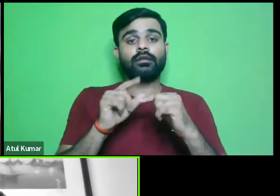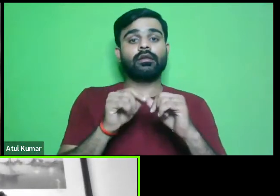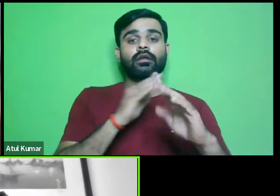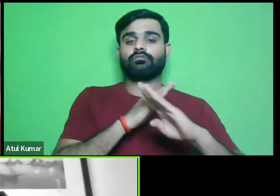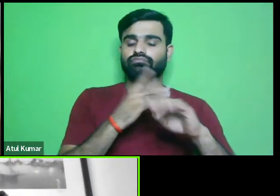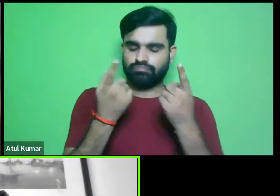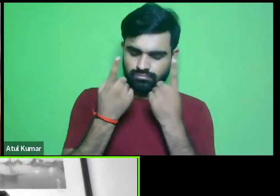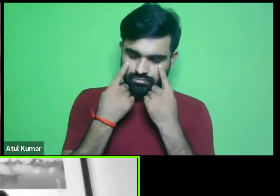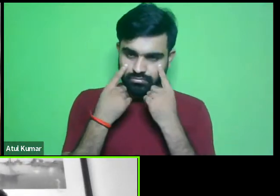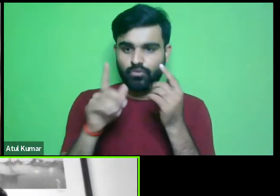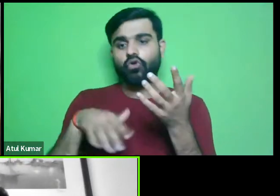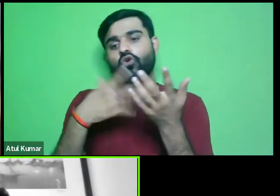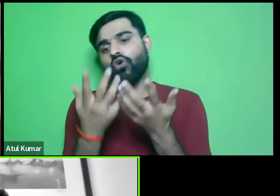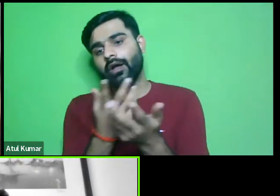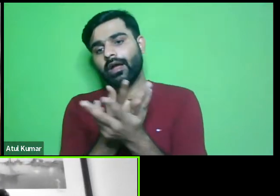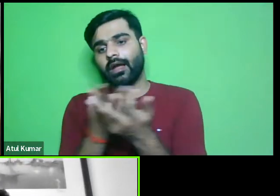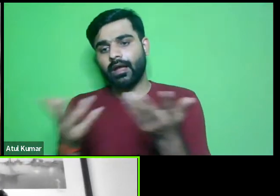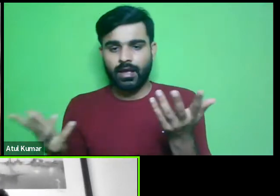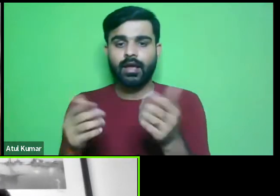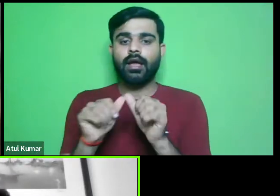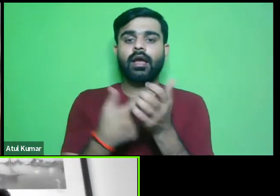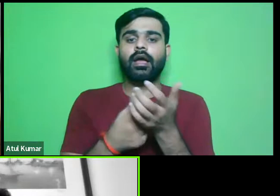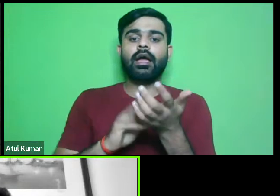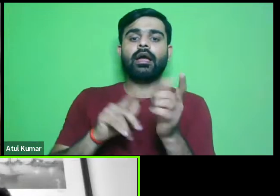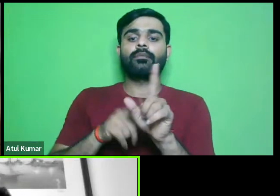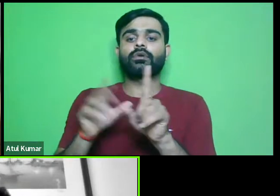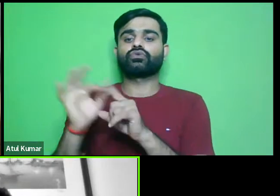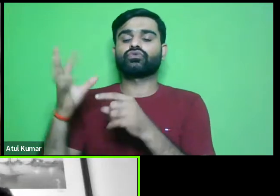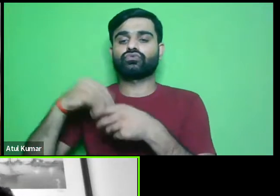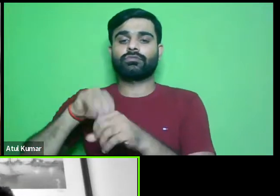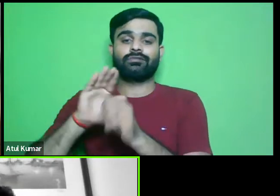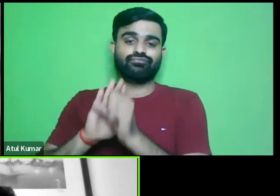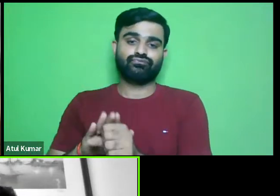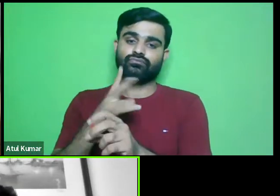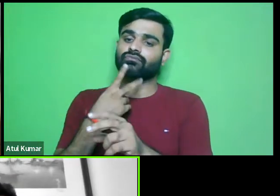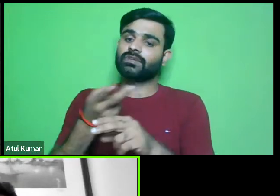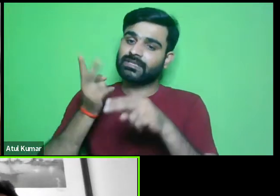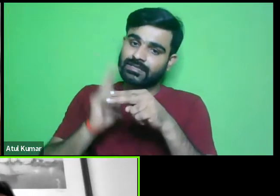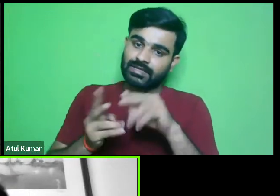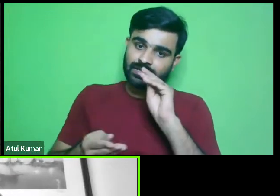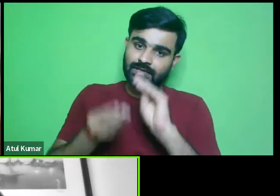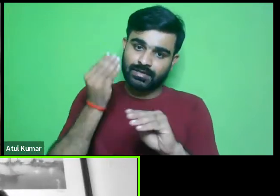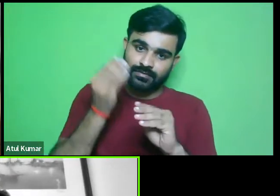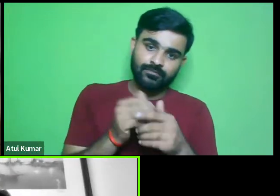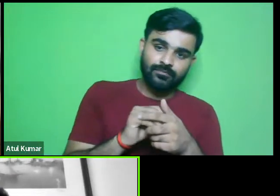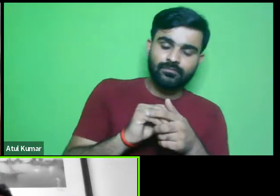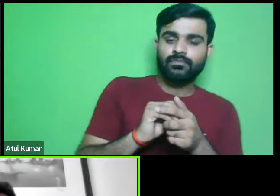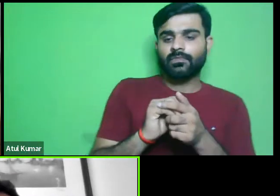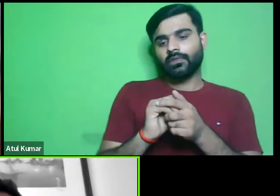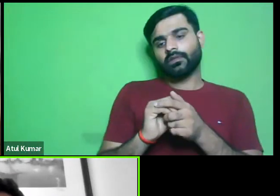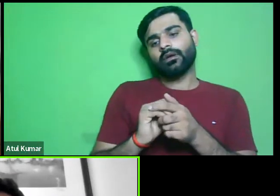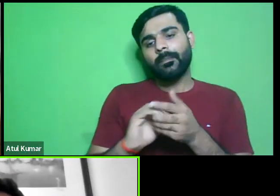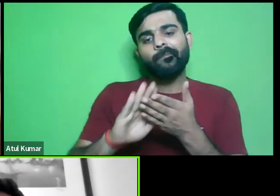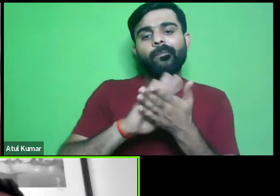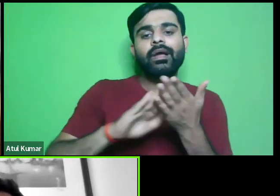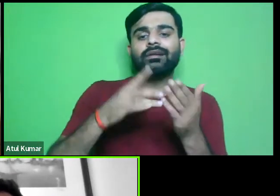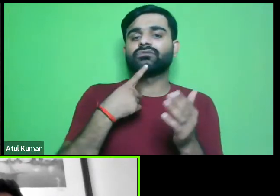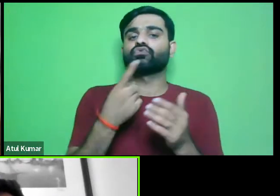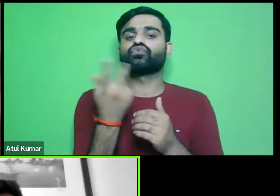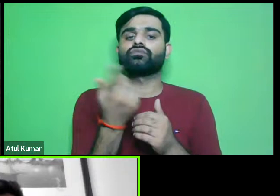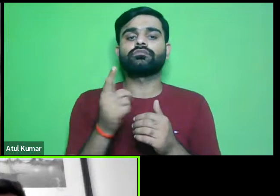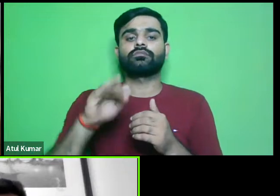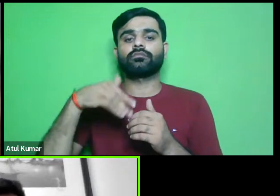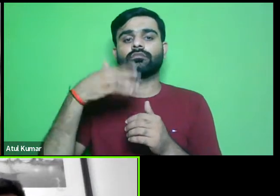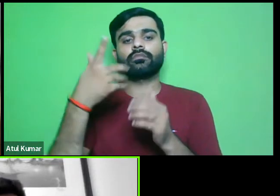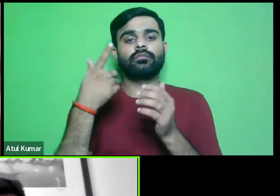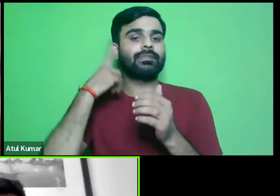harms that can and are occurring on the basis of discrimination would still continue to occur. And I want to use a parallel from the